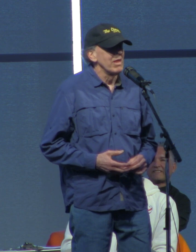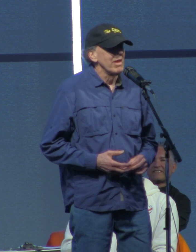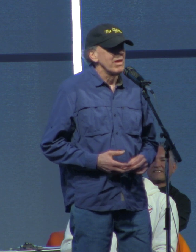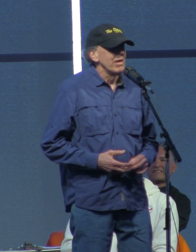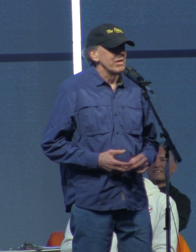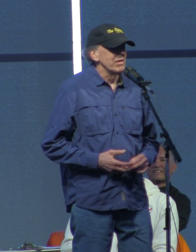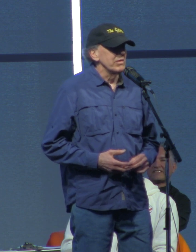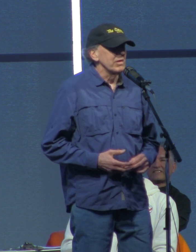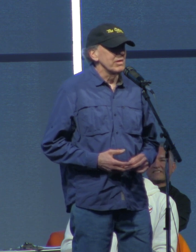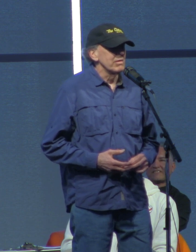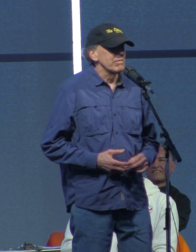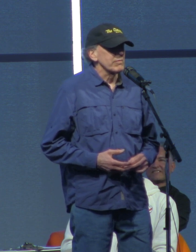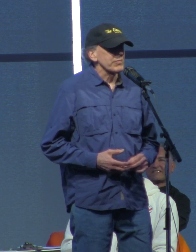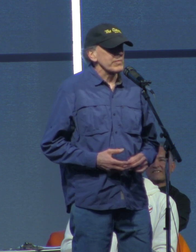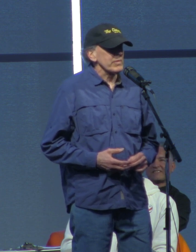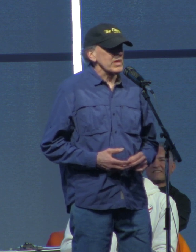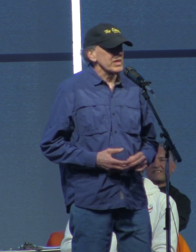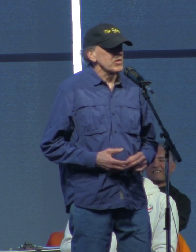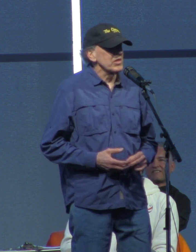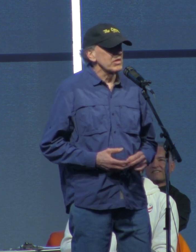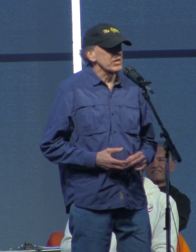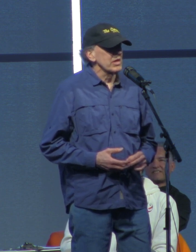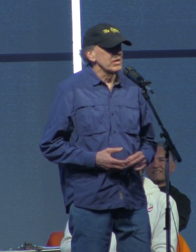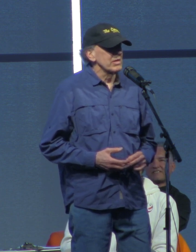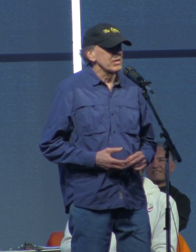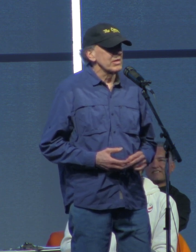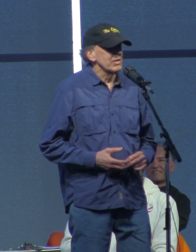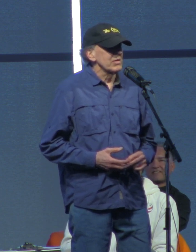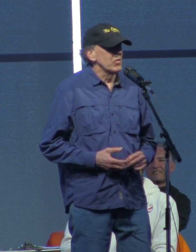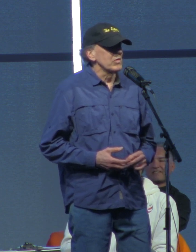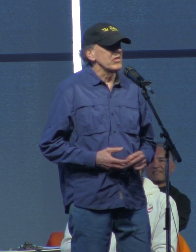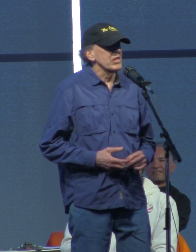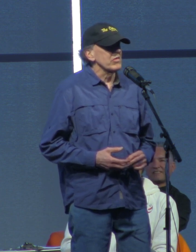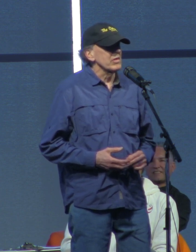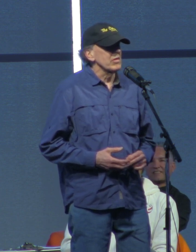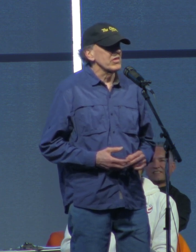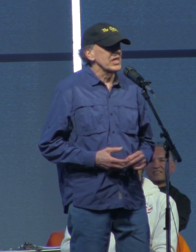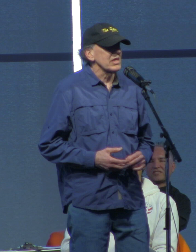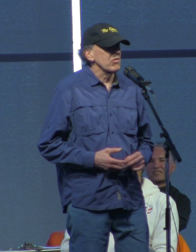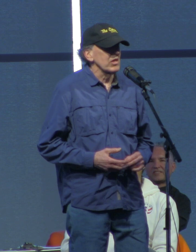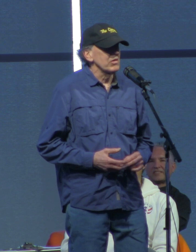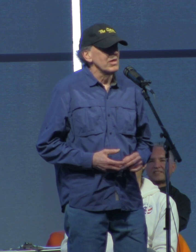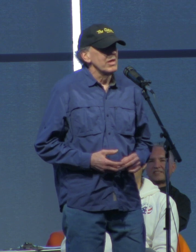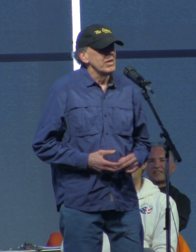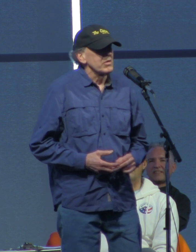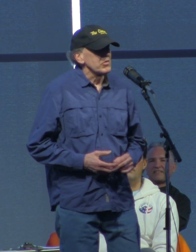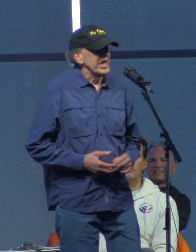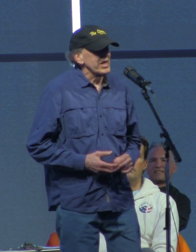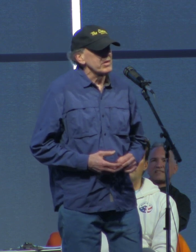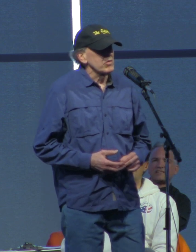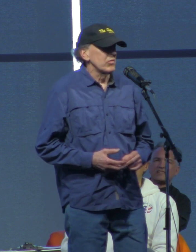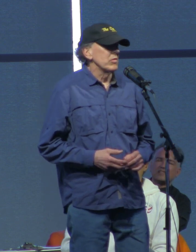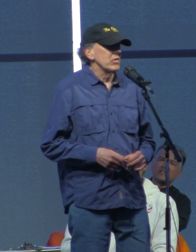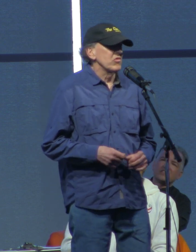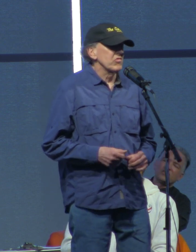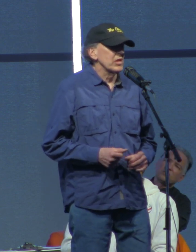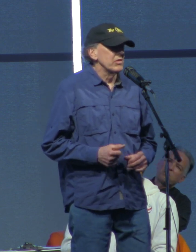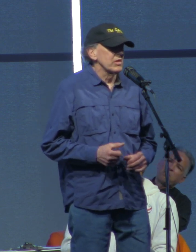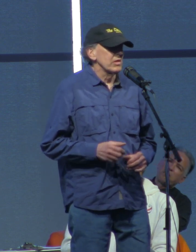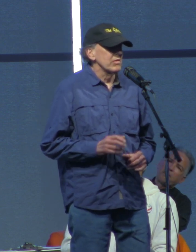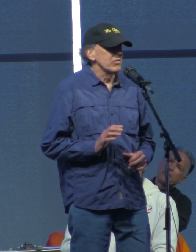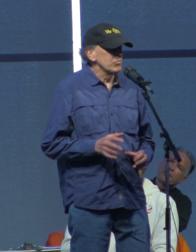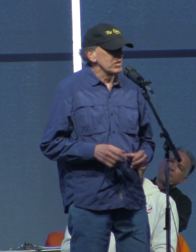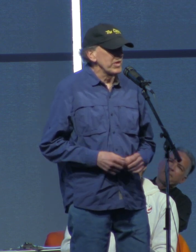somewhere. And he says, the psychic said, your dad, or she